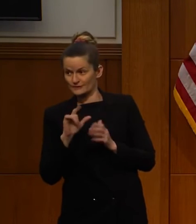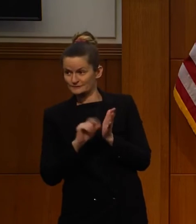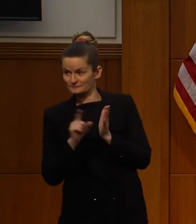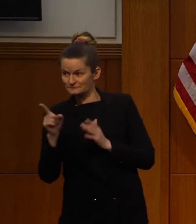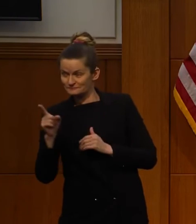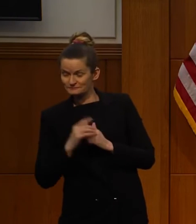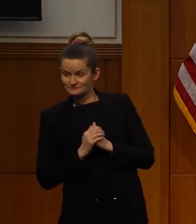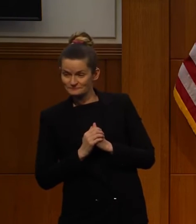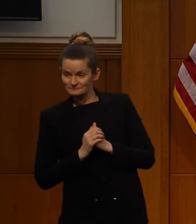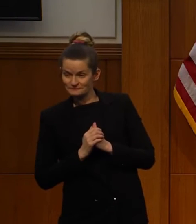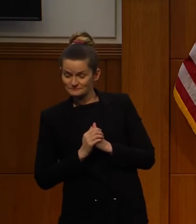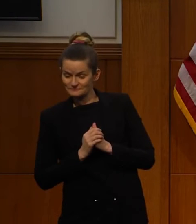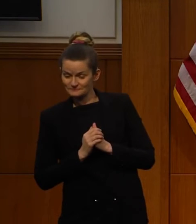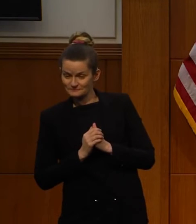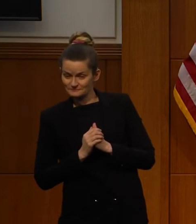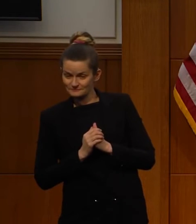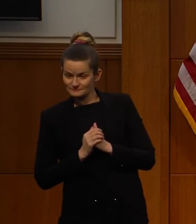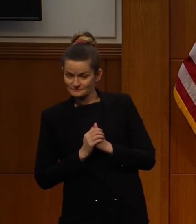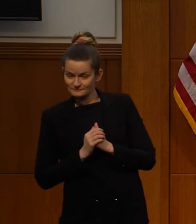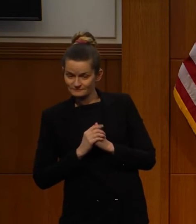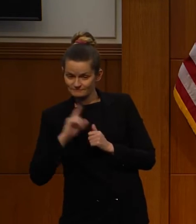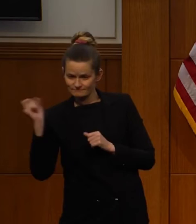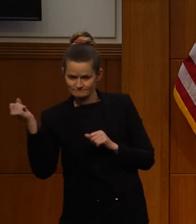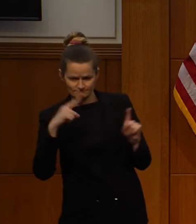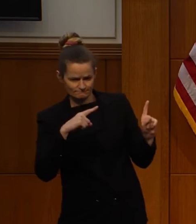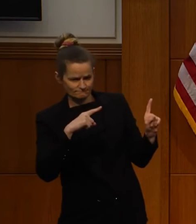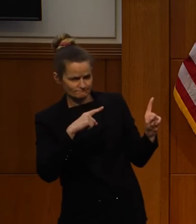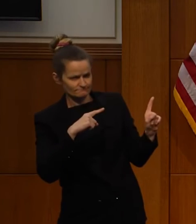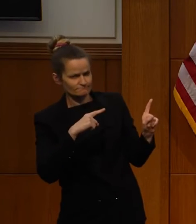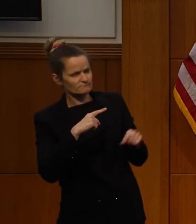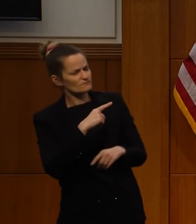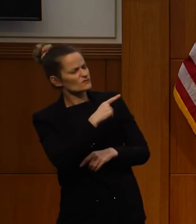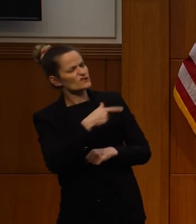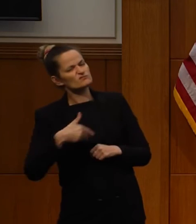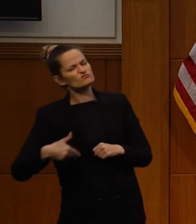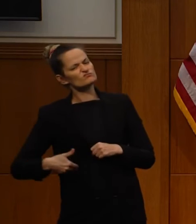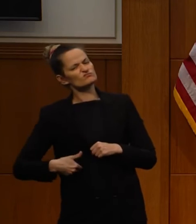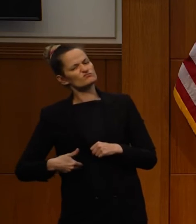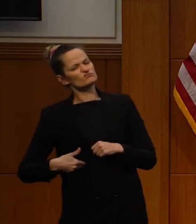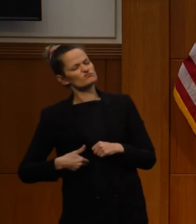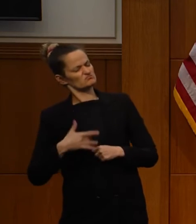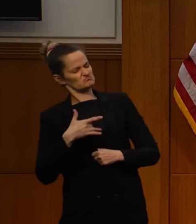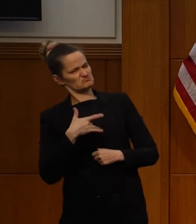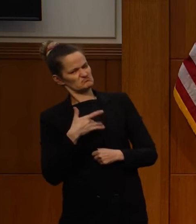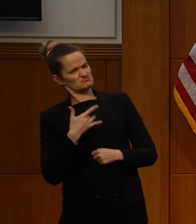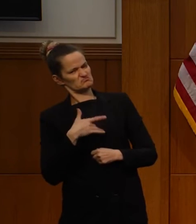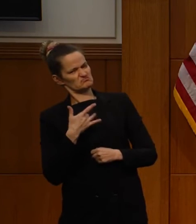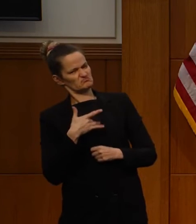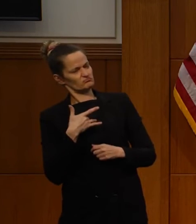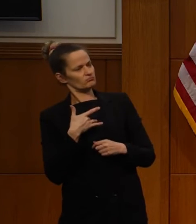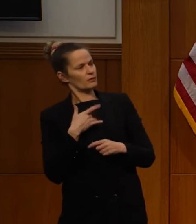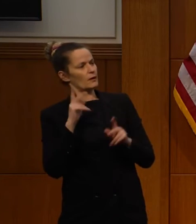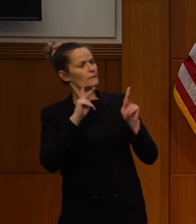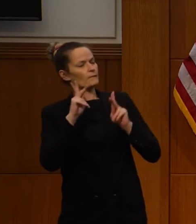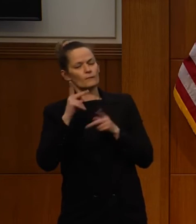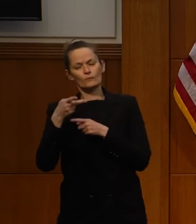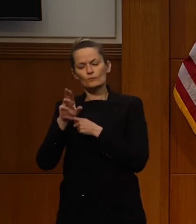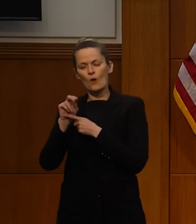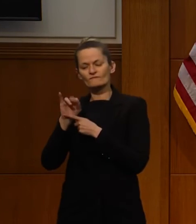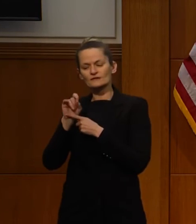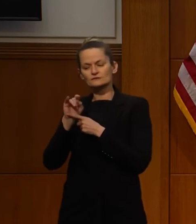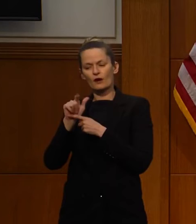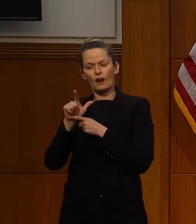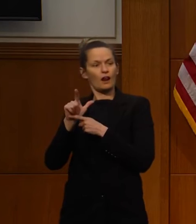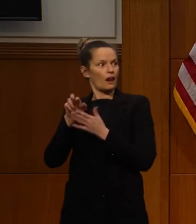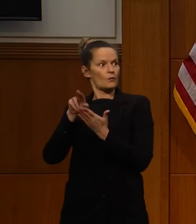Yeah, do you all have any sense of how many people are taking advantage of same-day registration, whether that's a specific number or